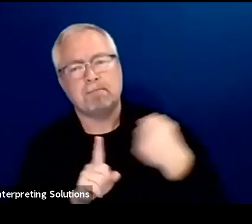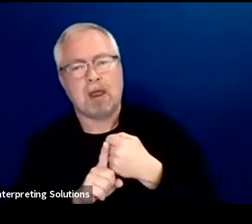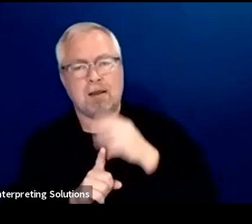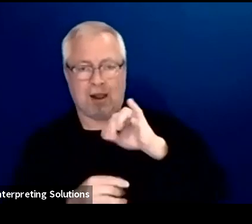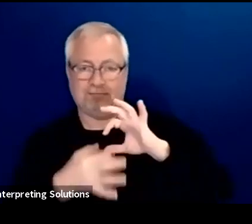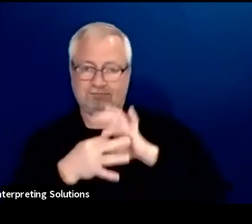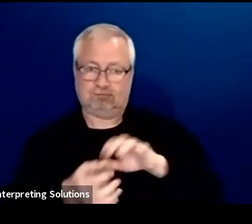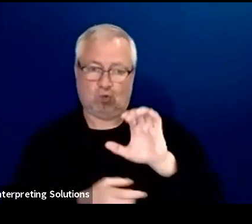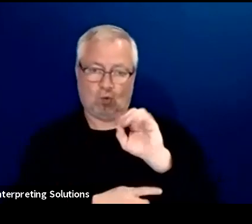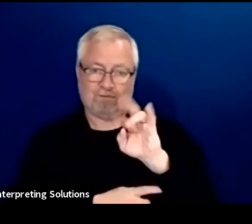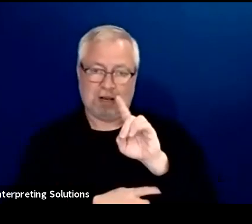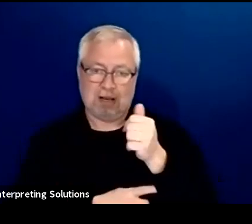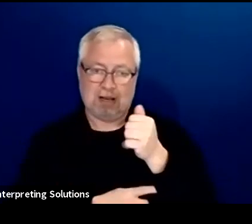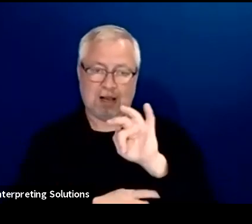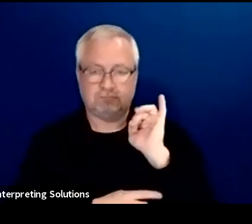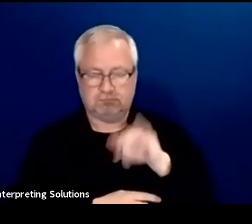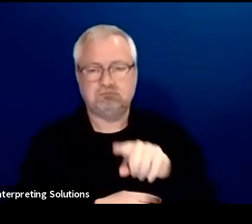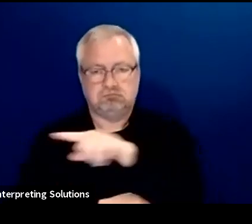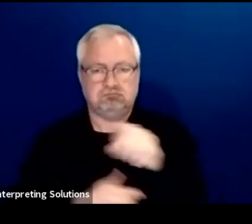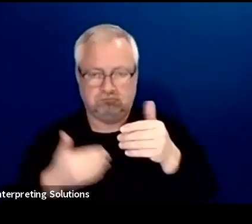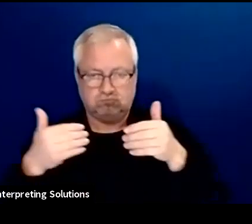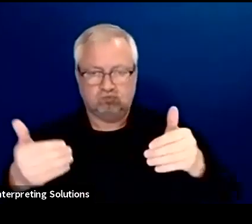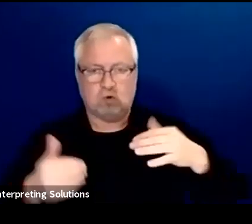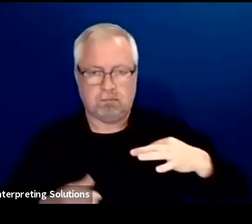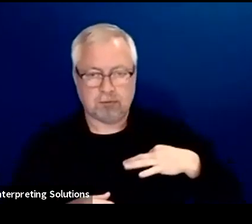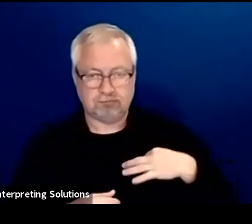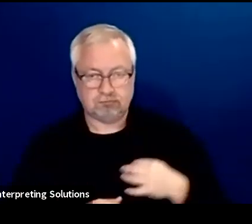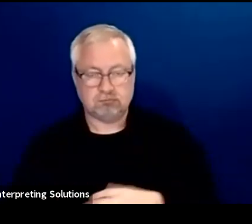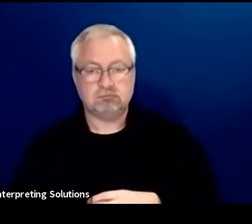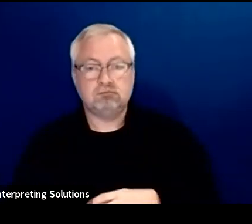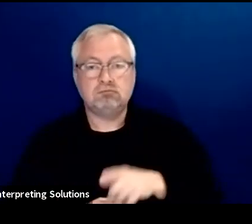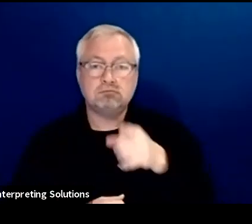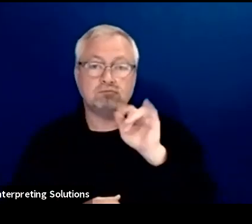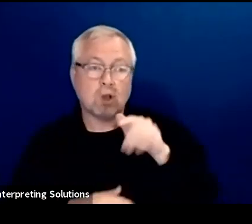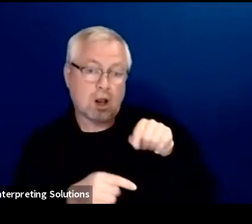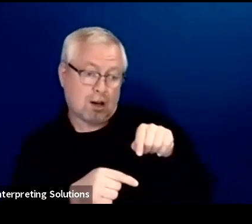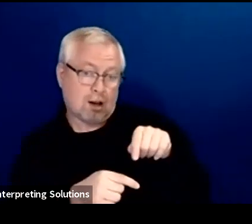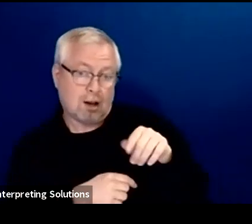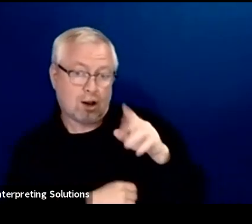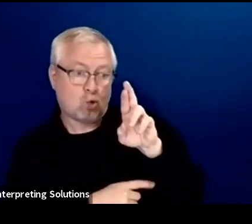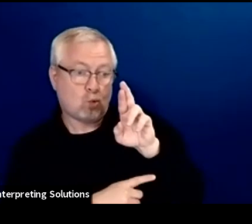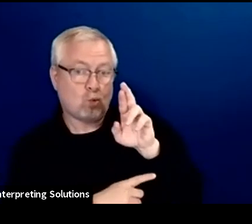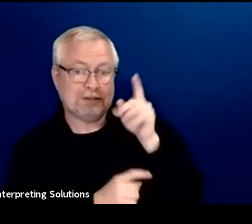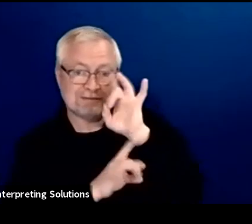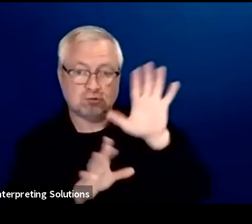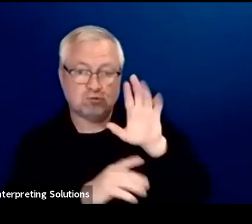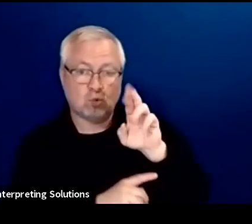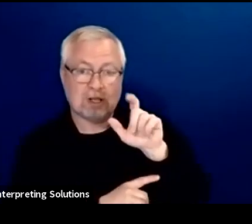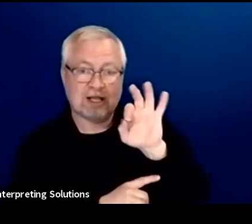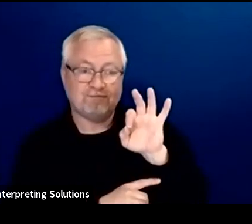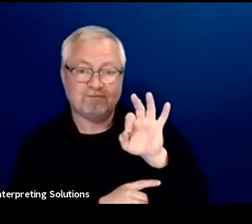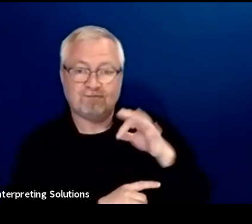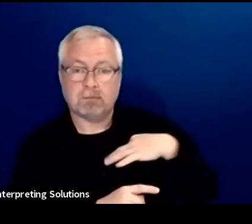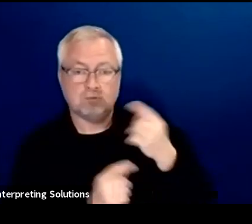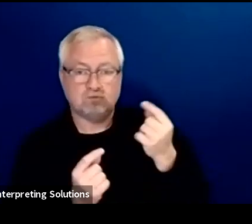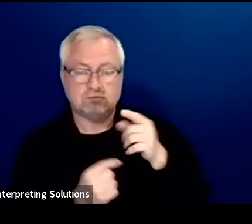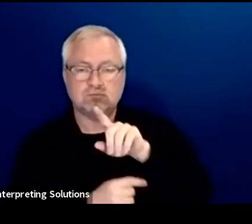apply. In order to get the disaster relief grant, you just have to go to our website at Minnesota Veteran, that's one word,